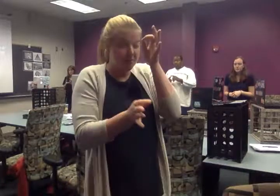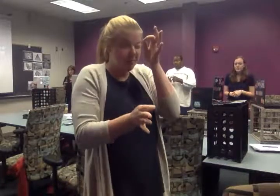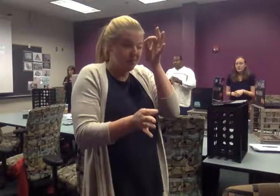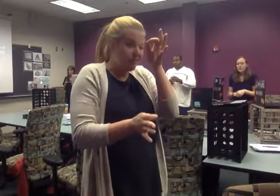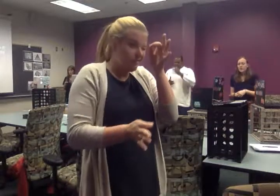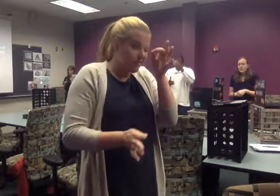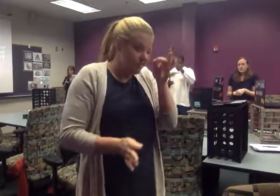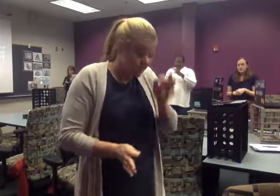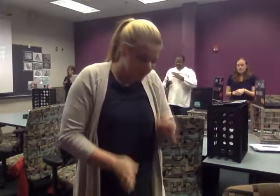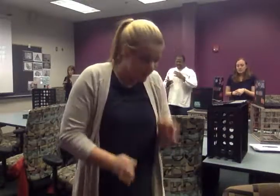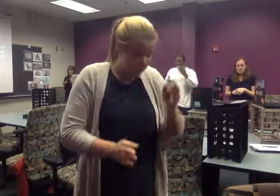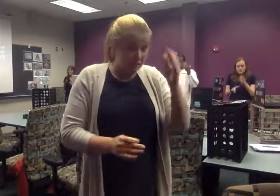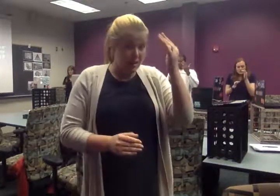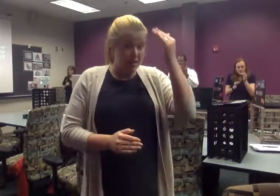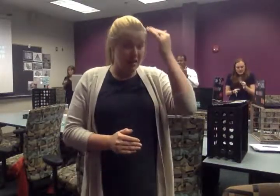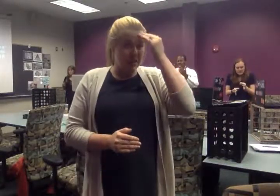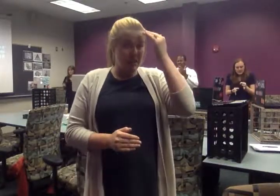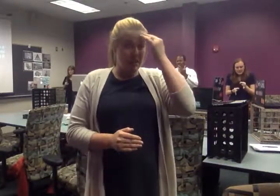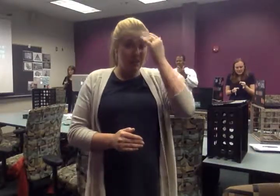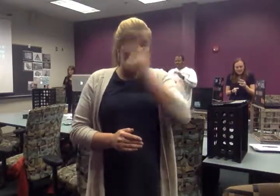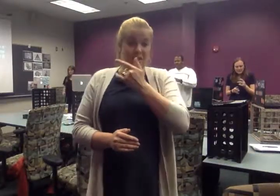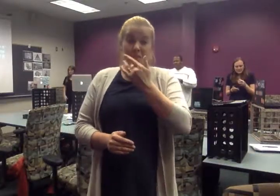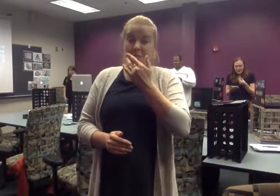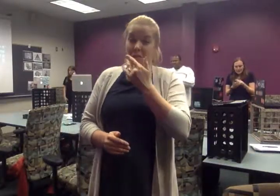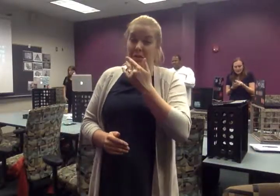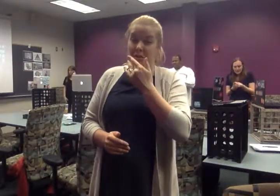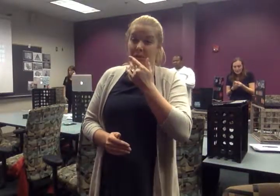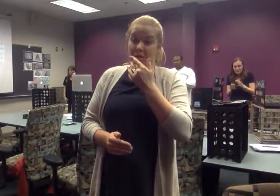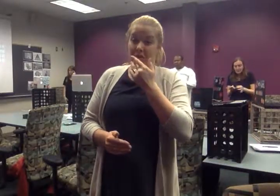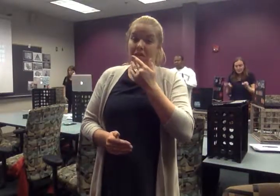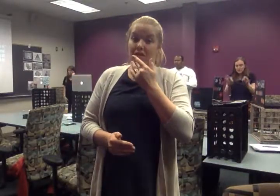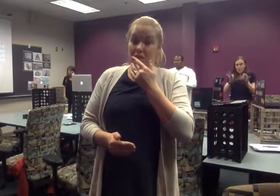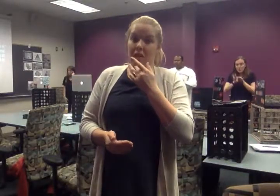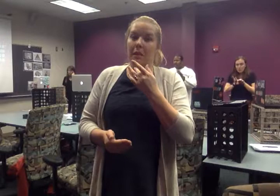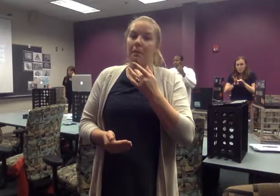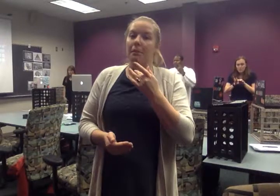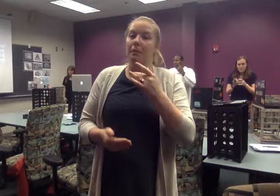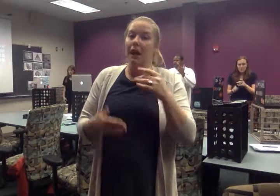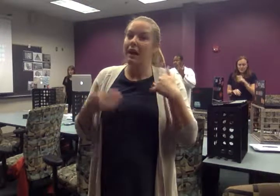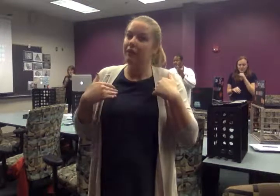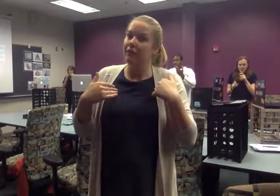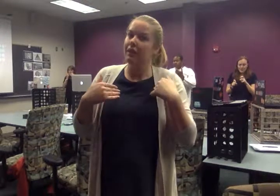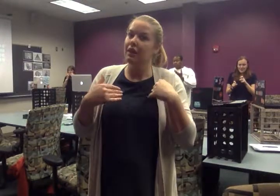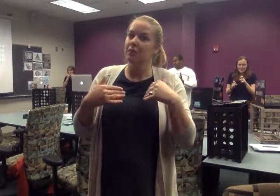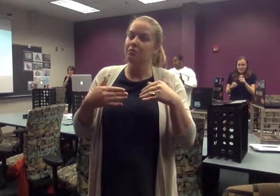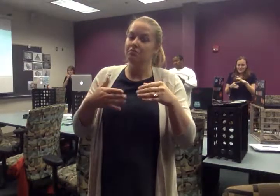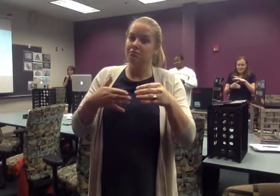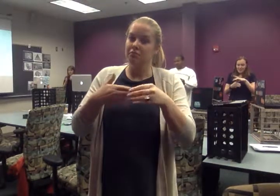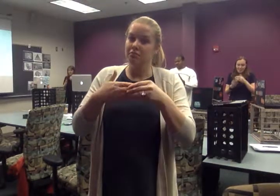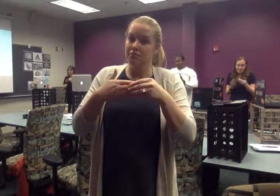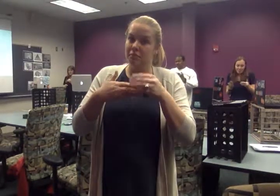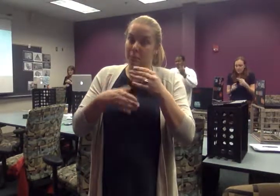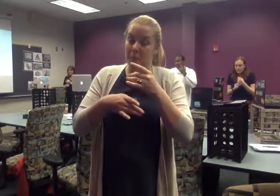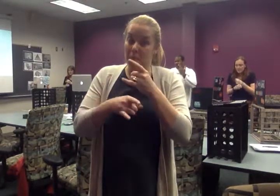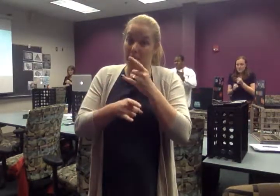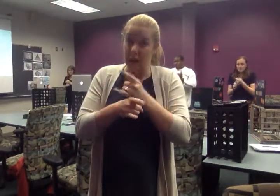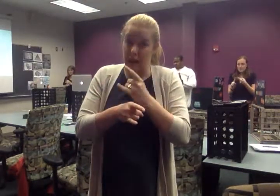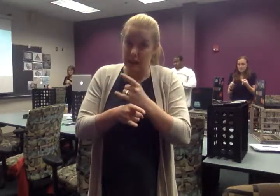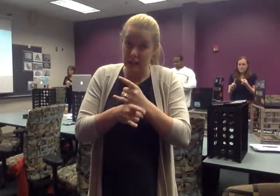reasons to give the preference for this employment to metals above all other commodity. A sentence that shows you why we didn't teach it in